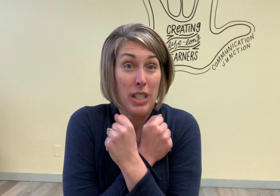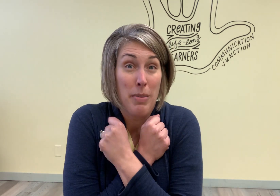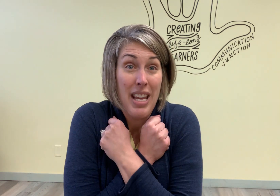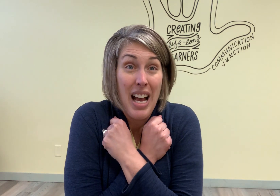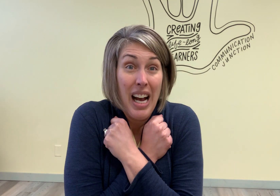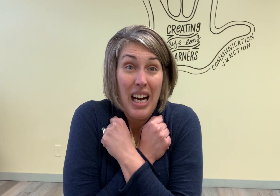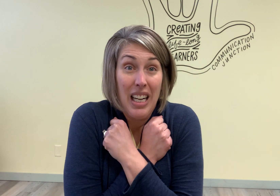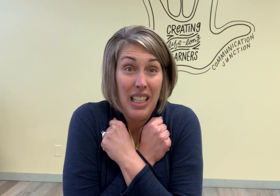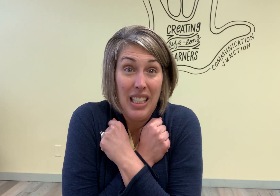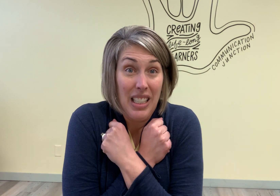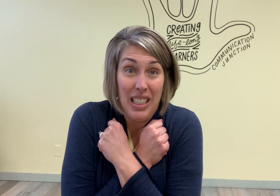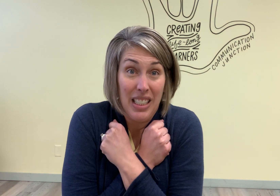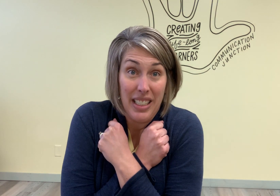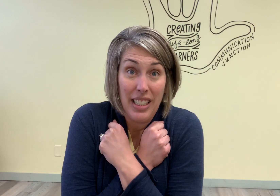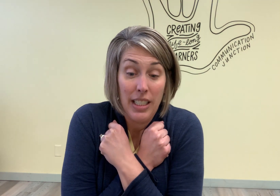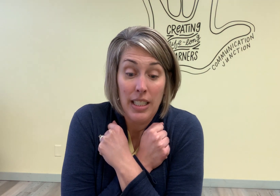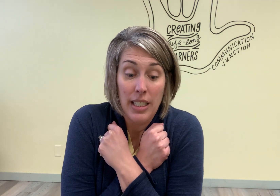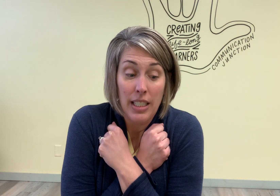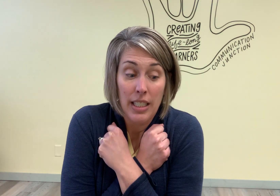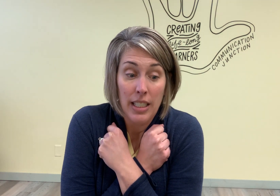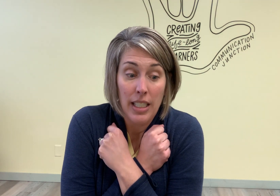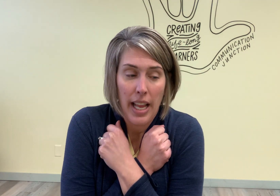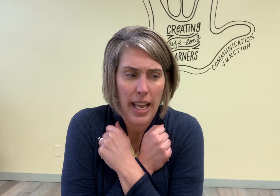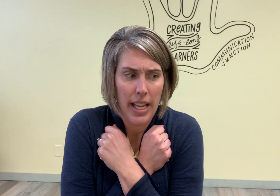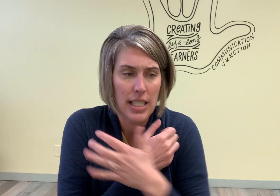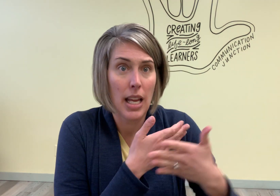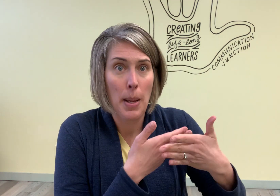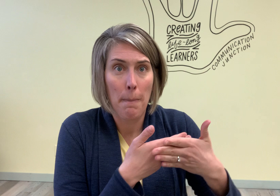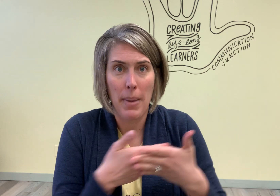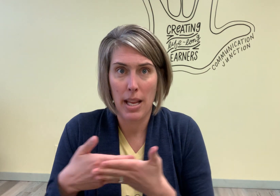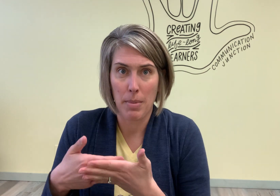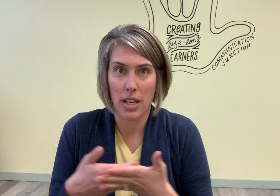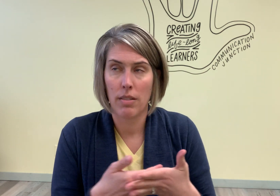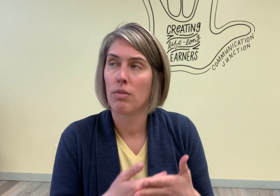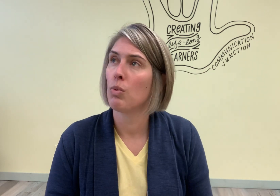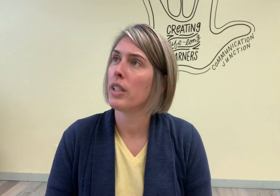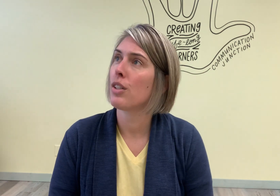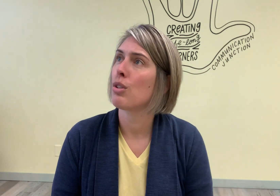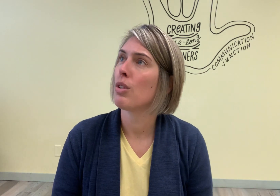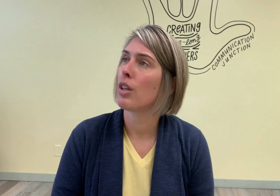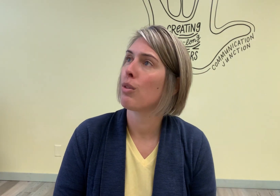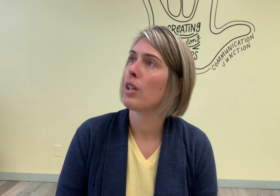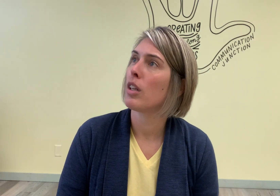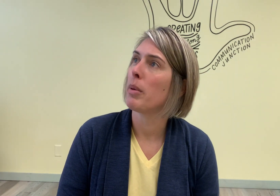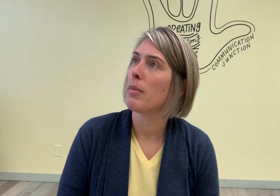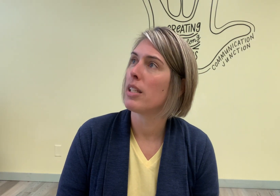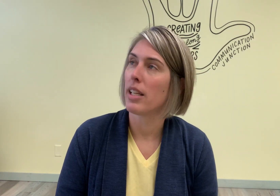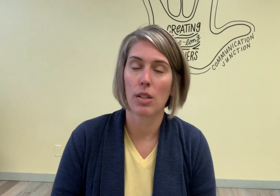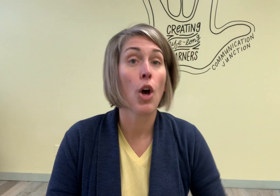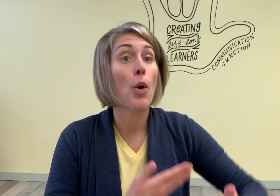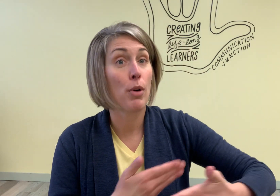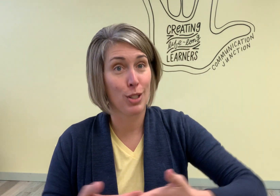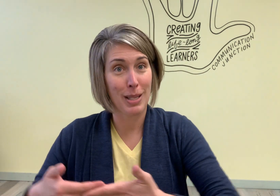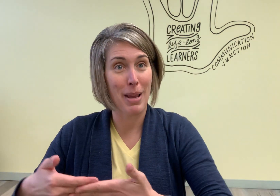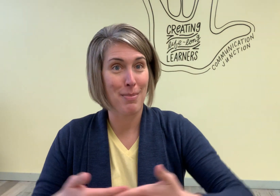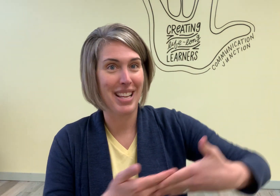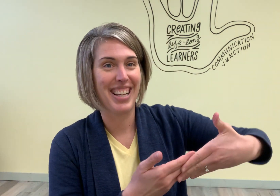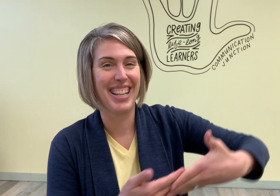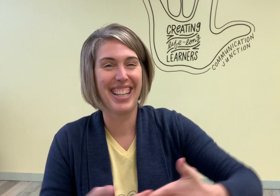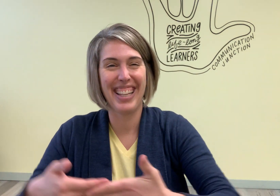be hug and baby. One little, two little, three little babies. Yes, mostly baby. And then